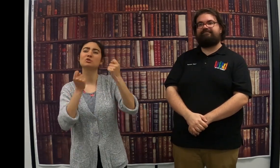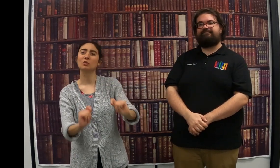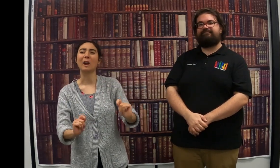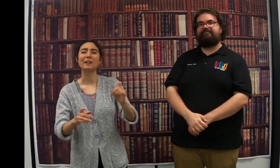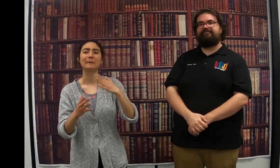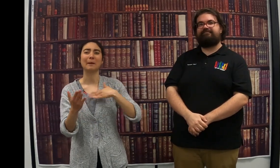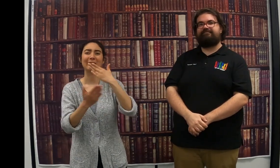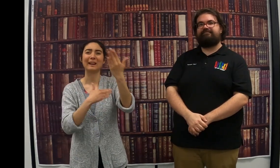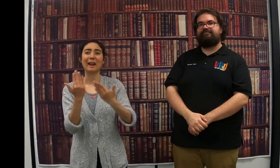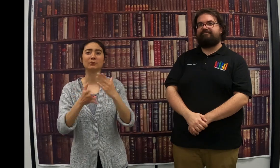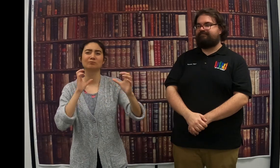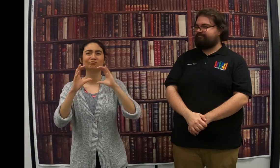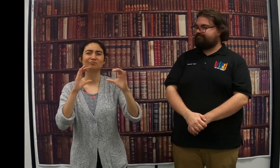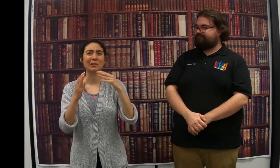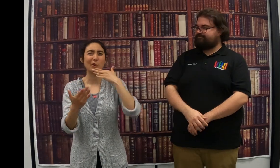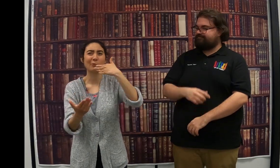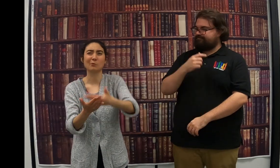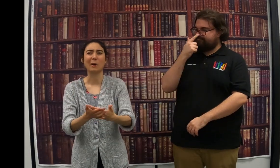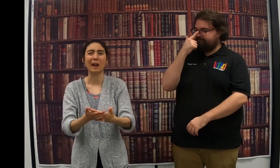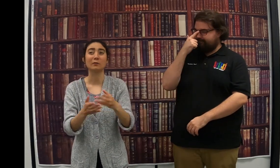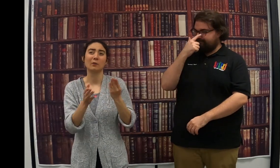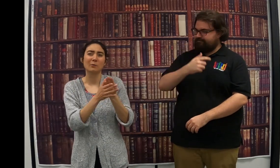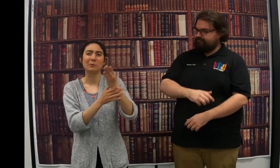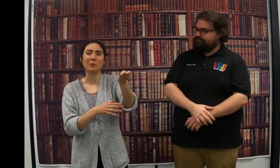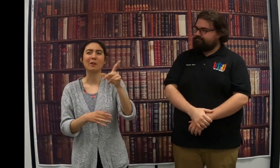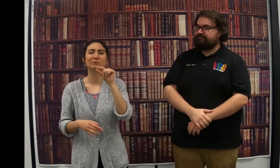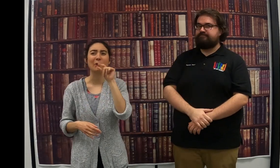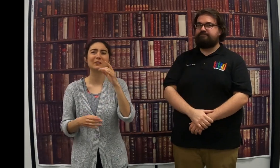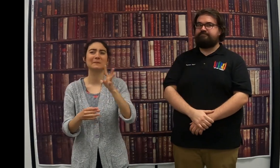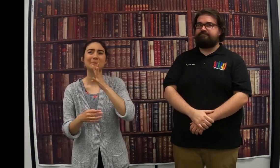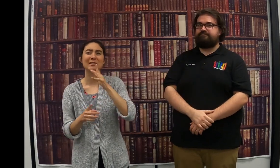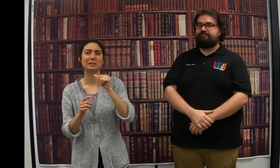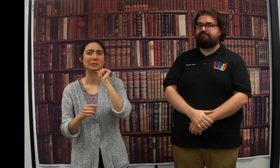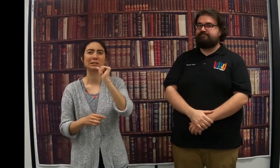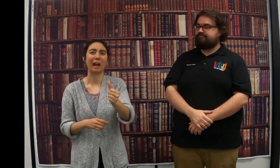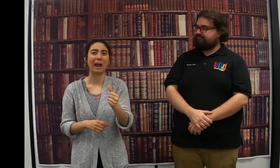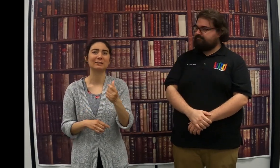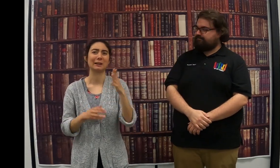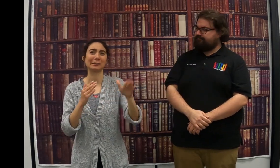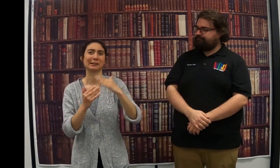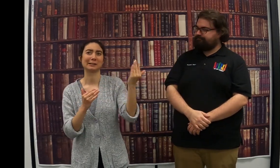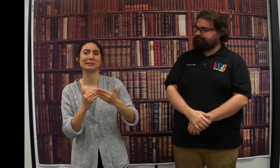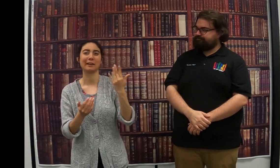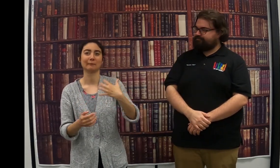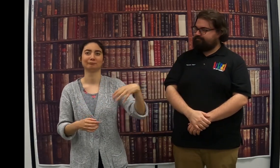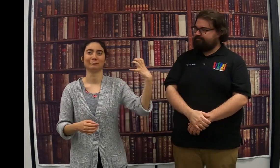though crow speak is not the easiest to master. Oh, and I bring them gifts